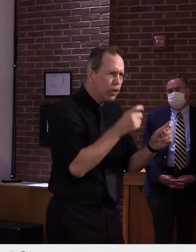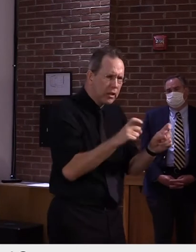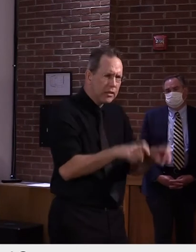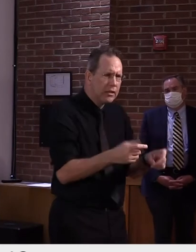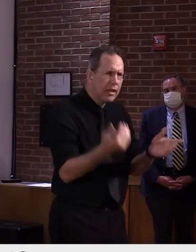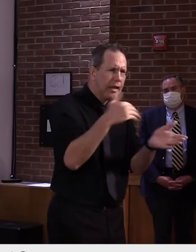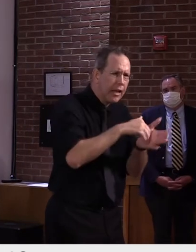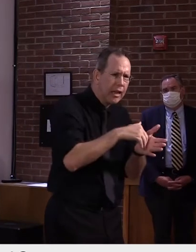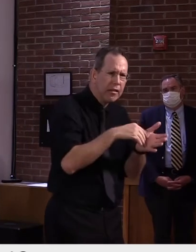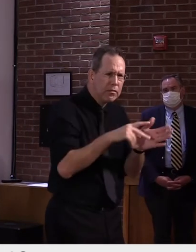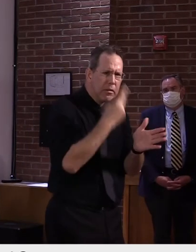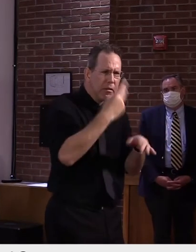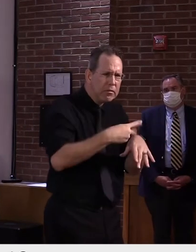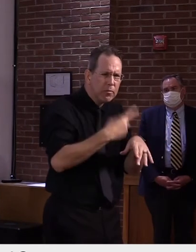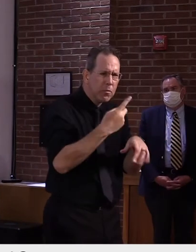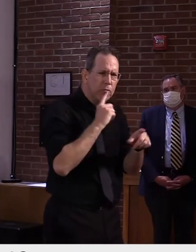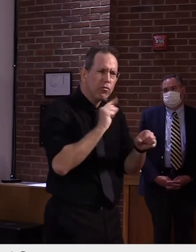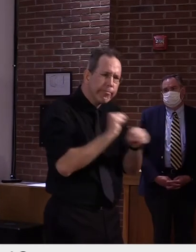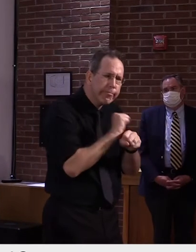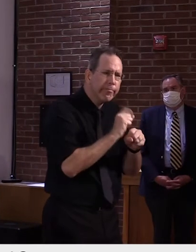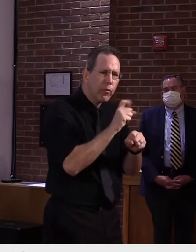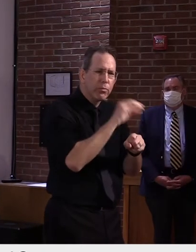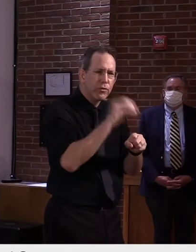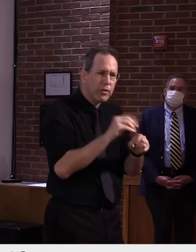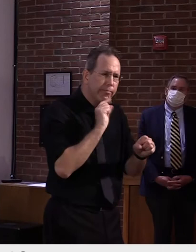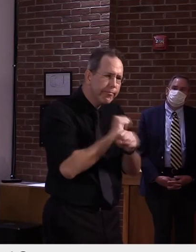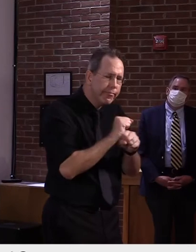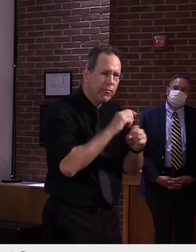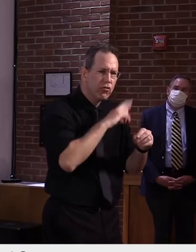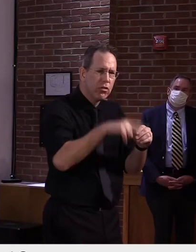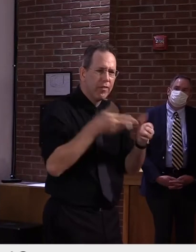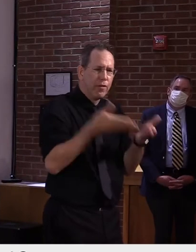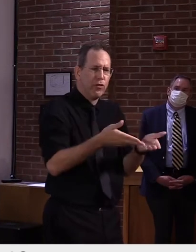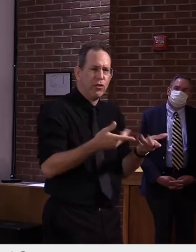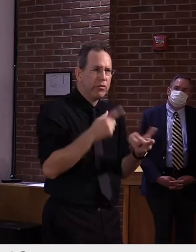a case is presumptive, probable, confirmed.